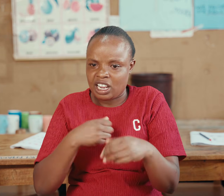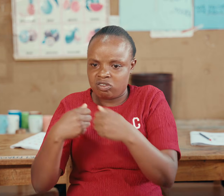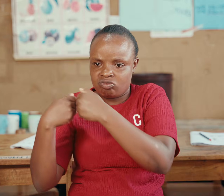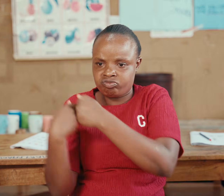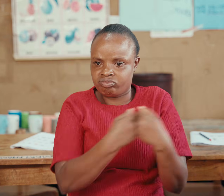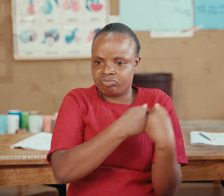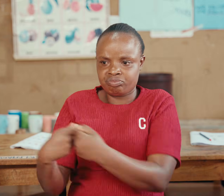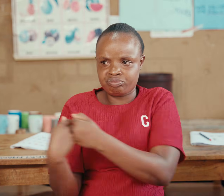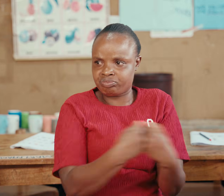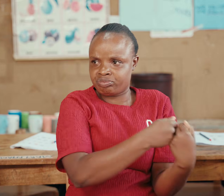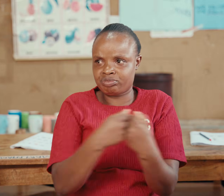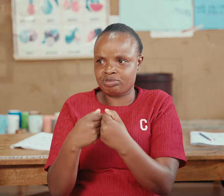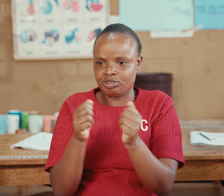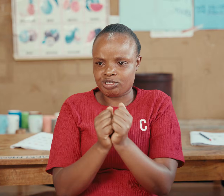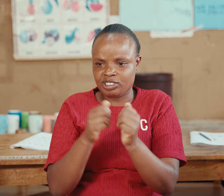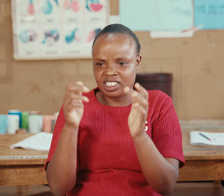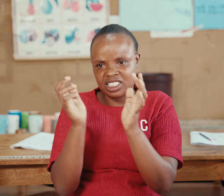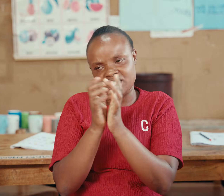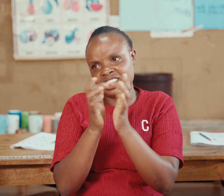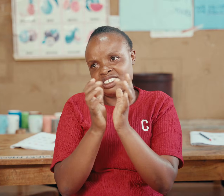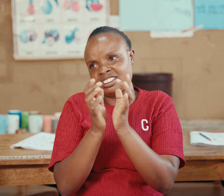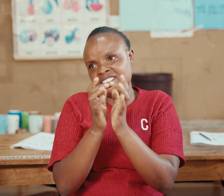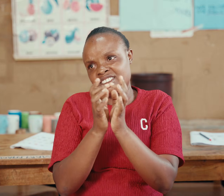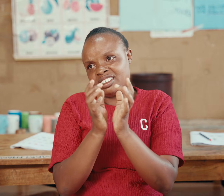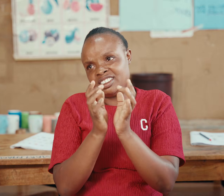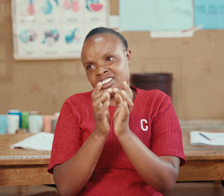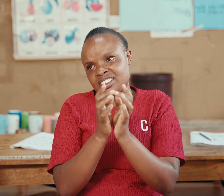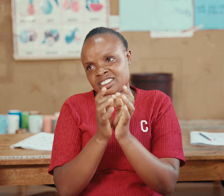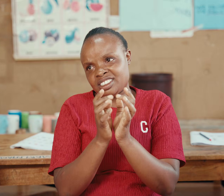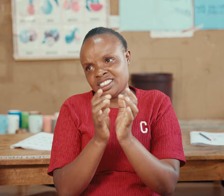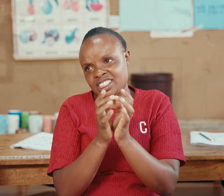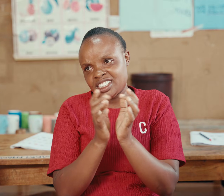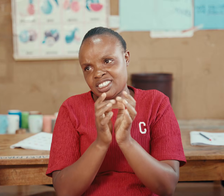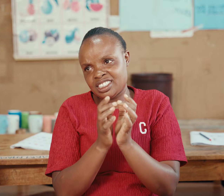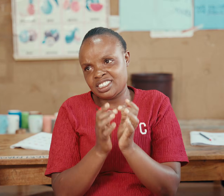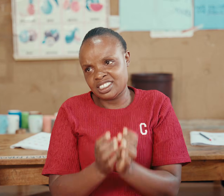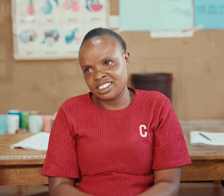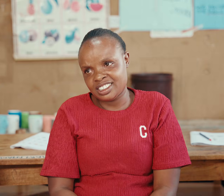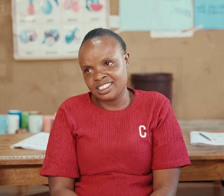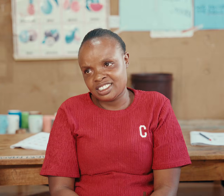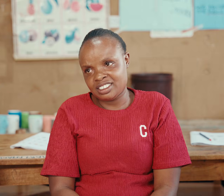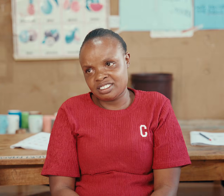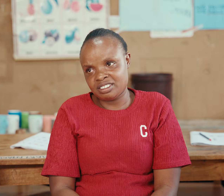And also, Annastasia would like to add that we have a bit of a challenge with our internet